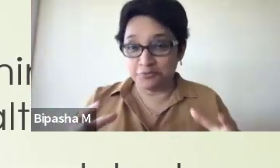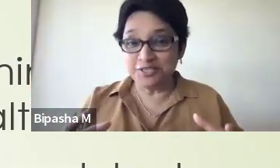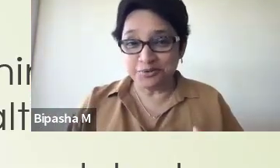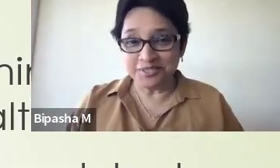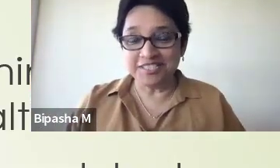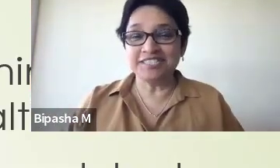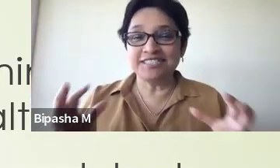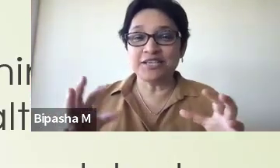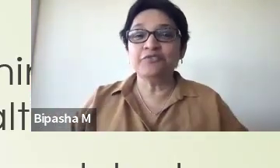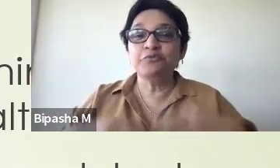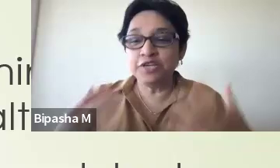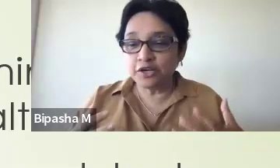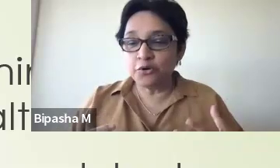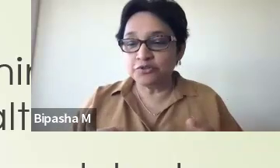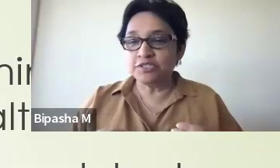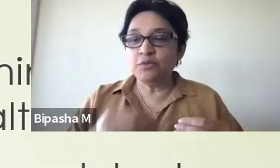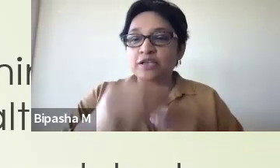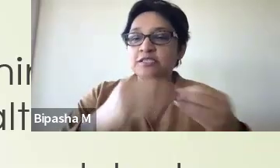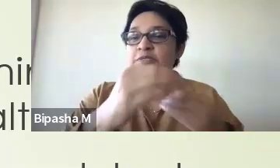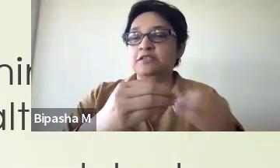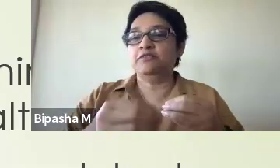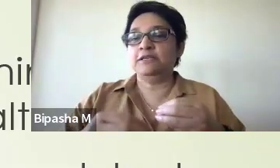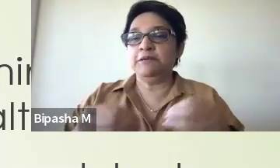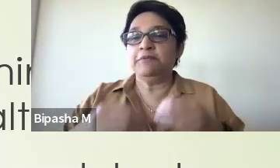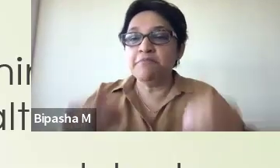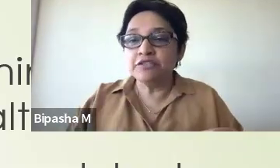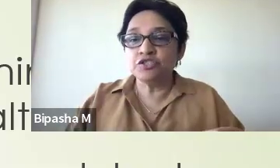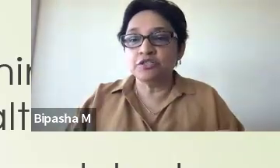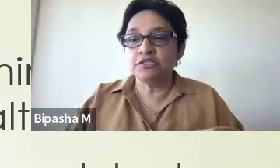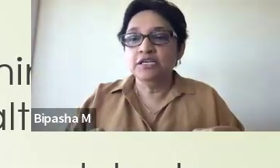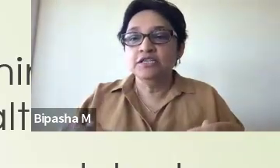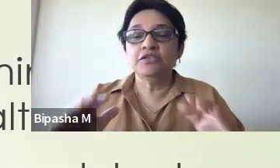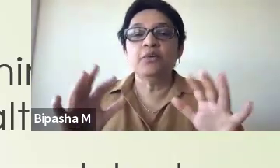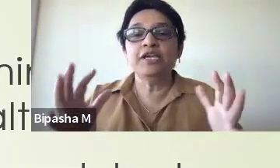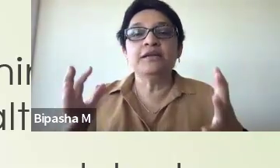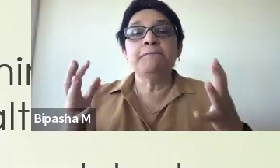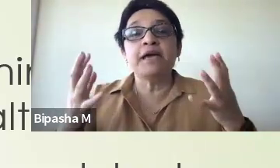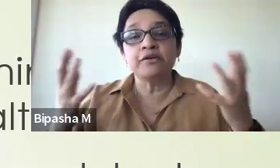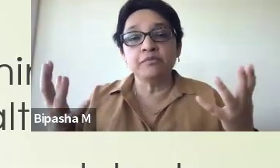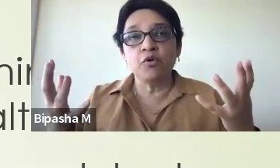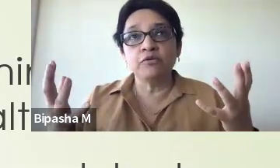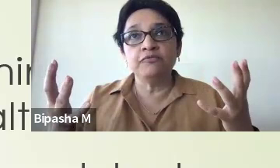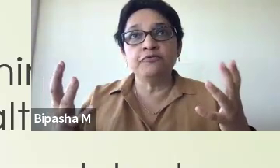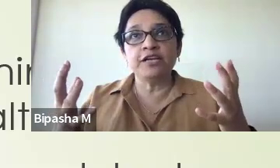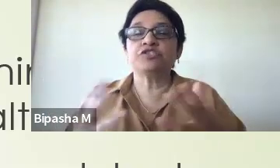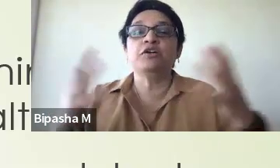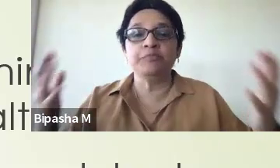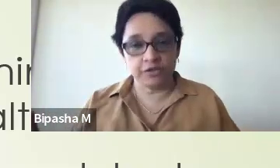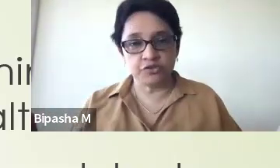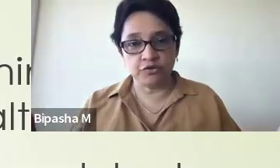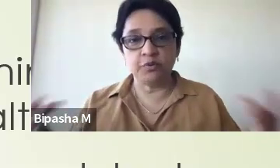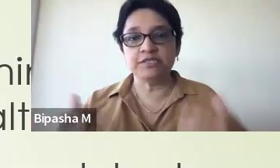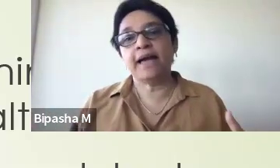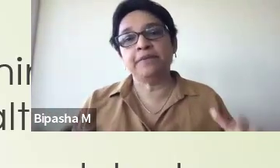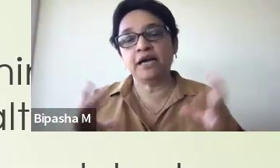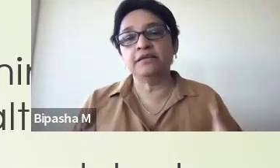with the resources and recode to see what specifically people mentioned so that we get a better, more fleshed out